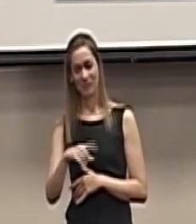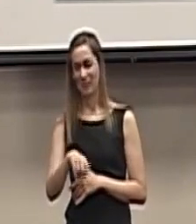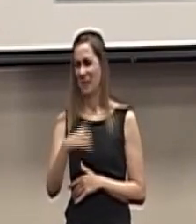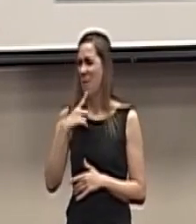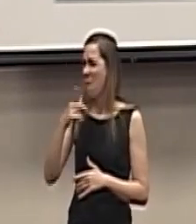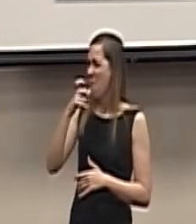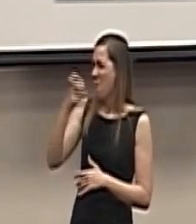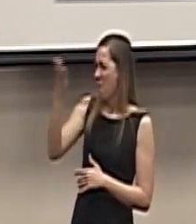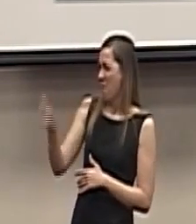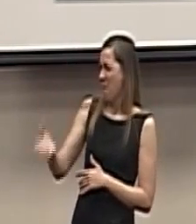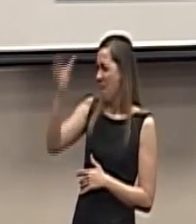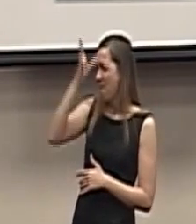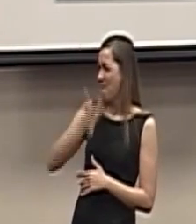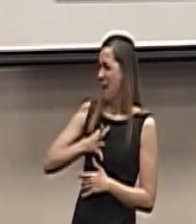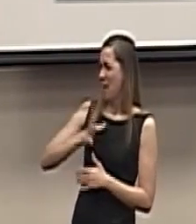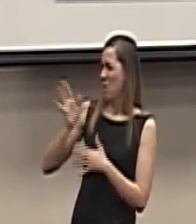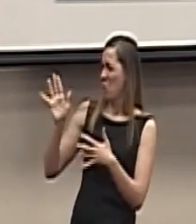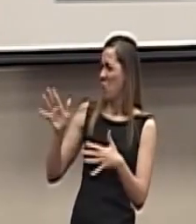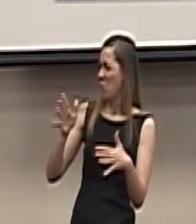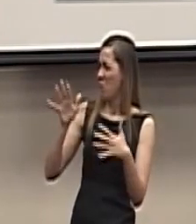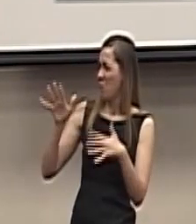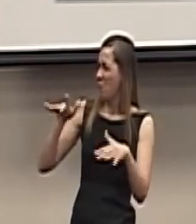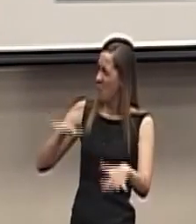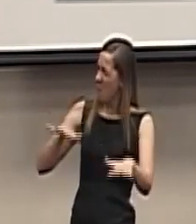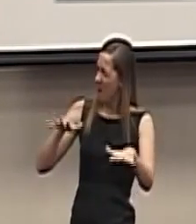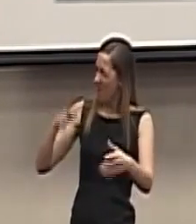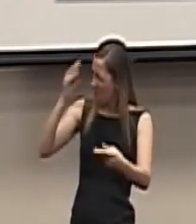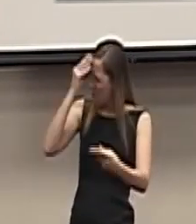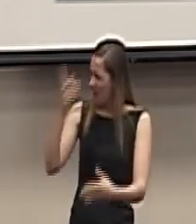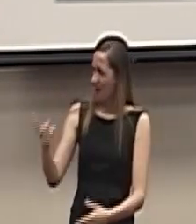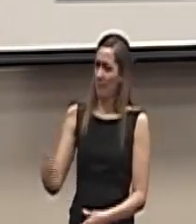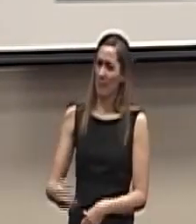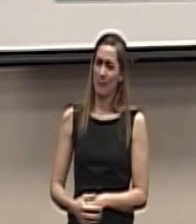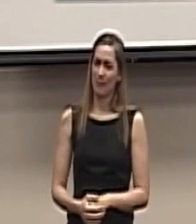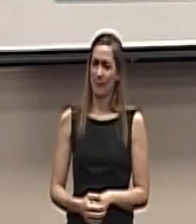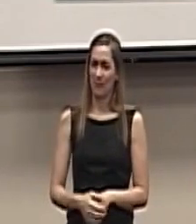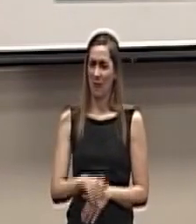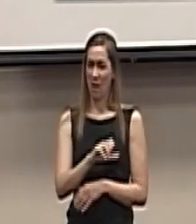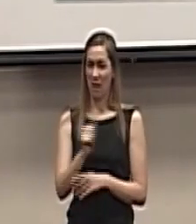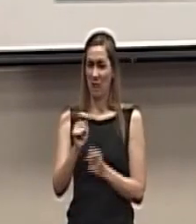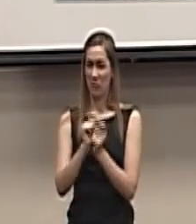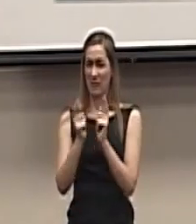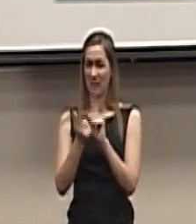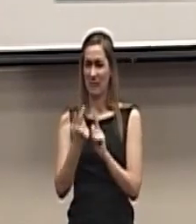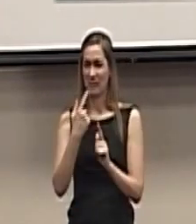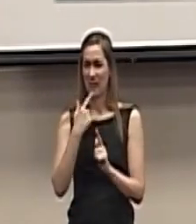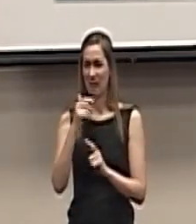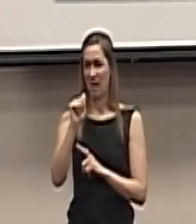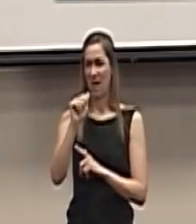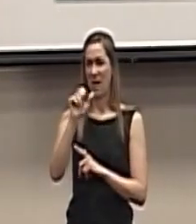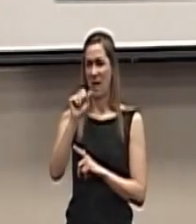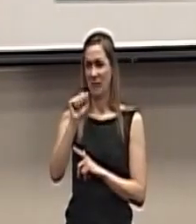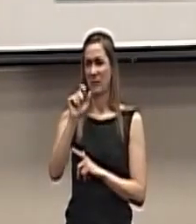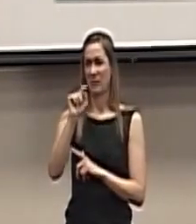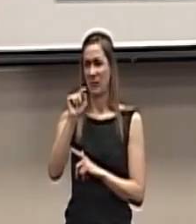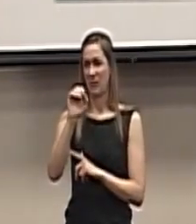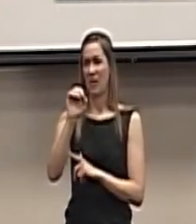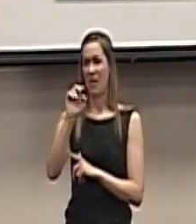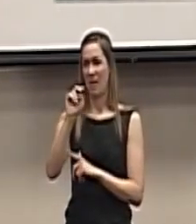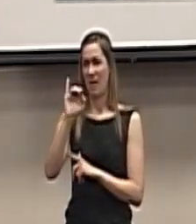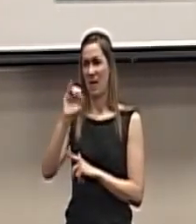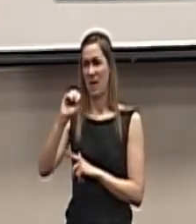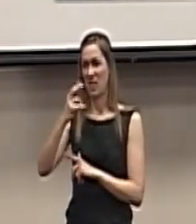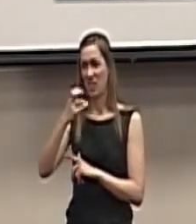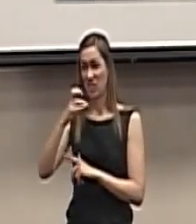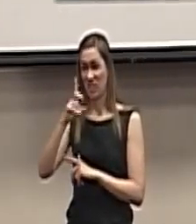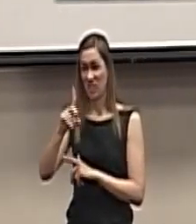him. Other versions of the Bible, other translations will say astonished or shocked. I don't